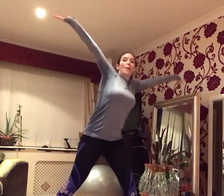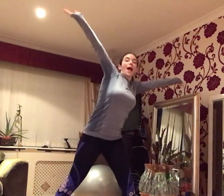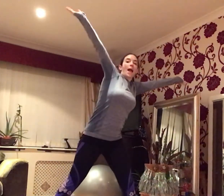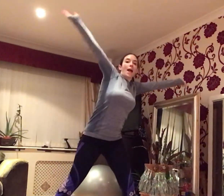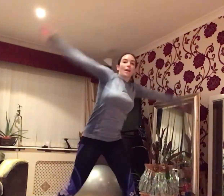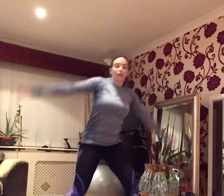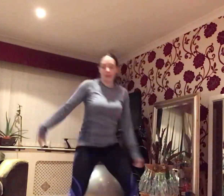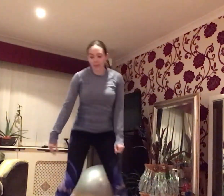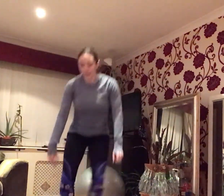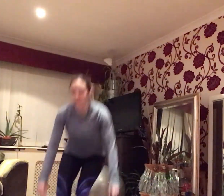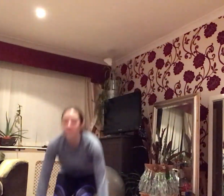Bang.